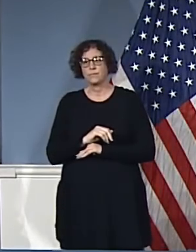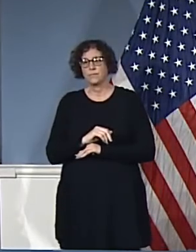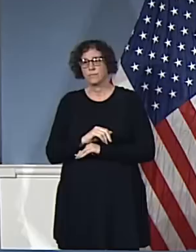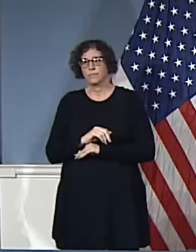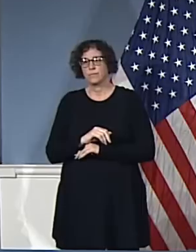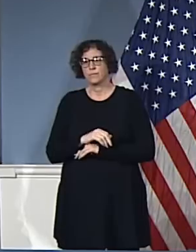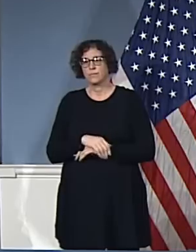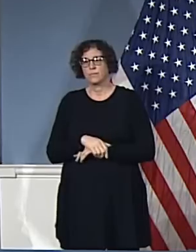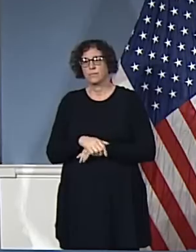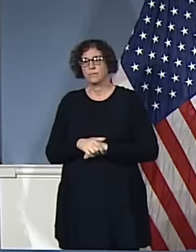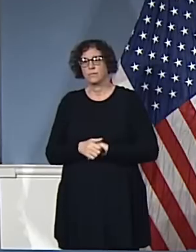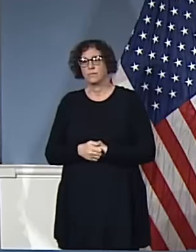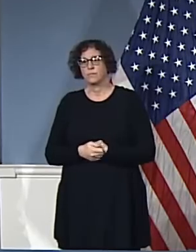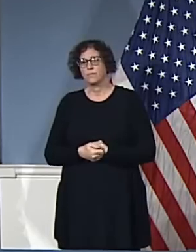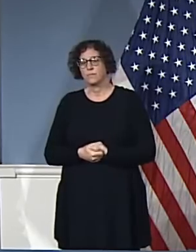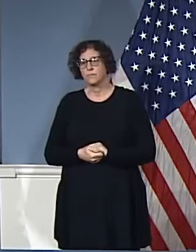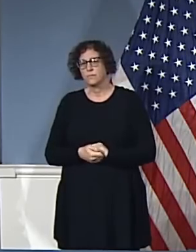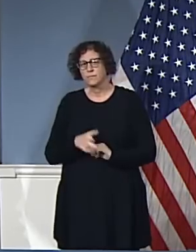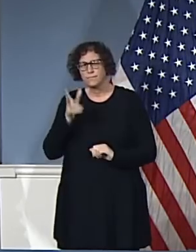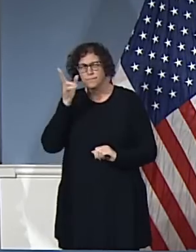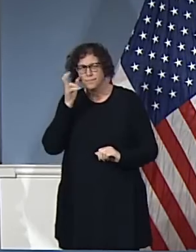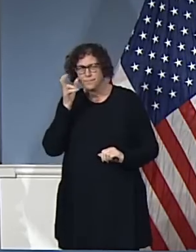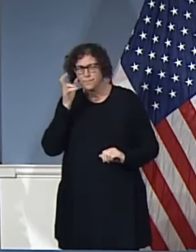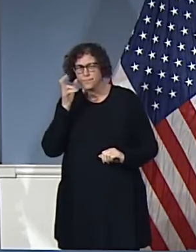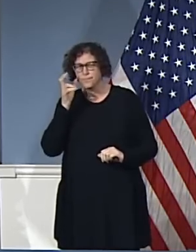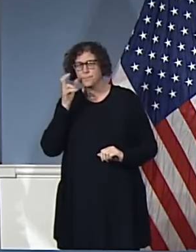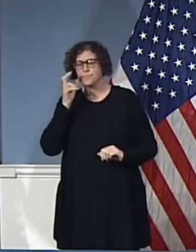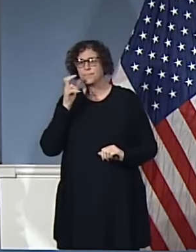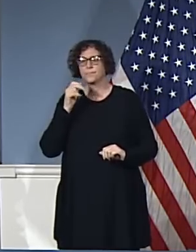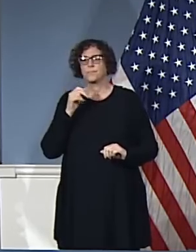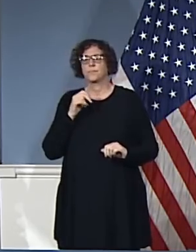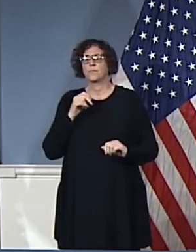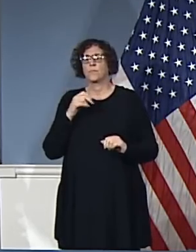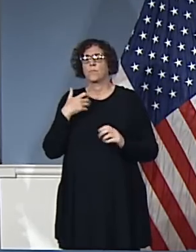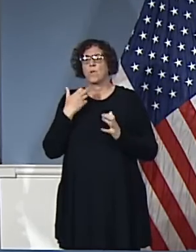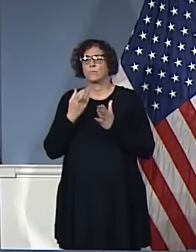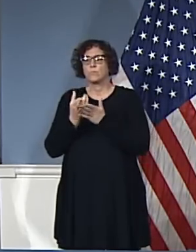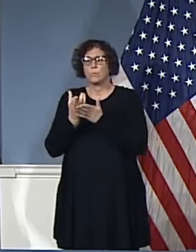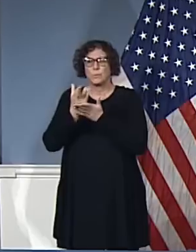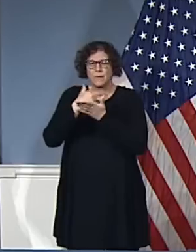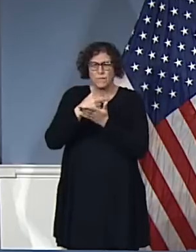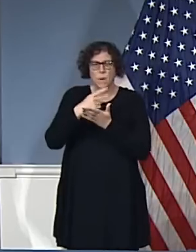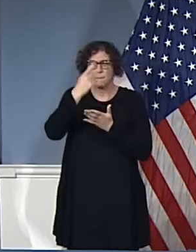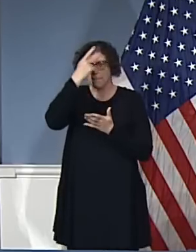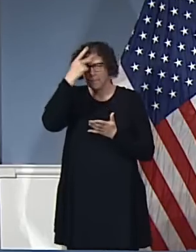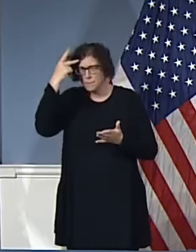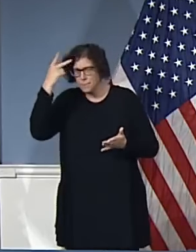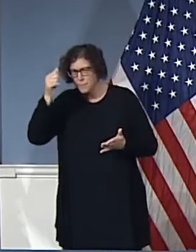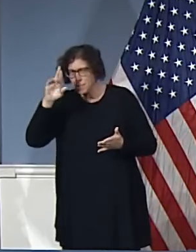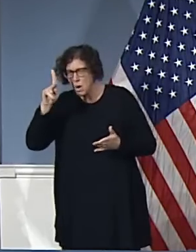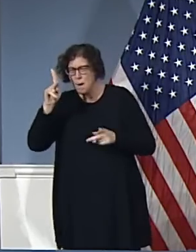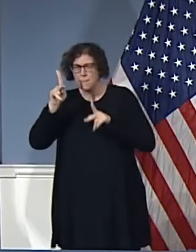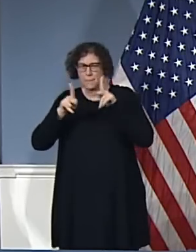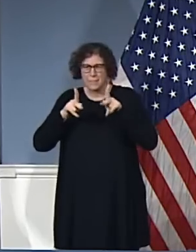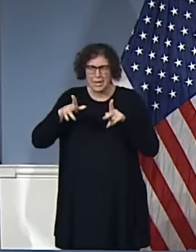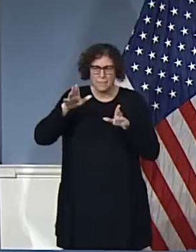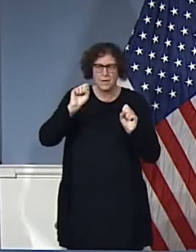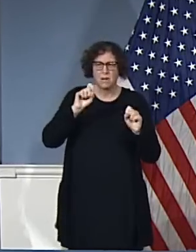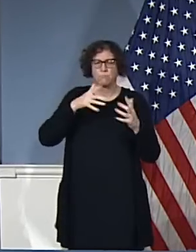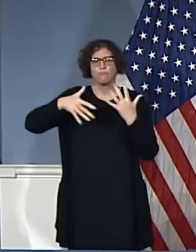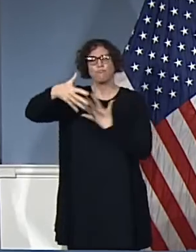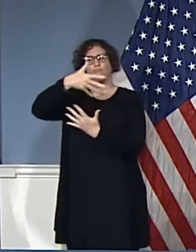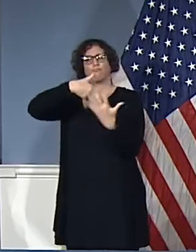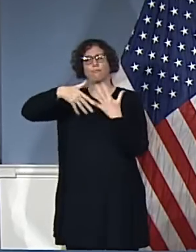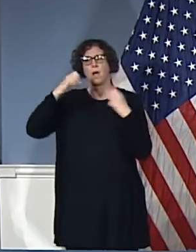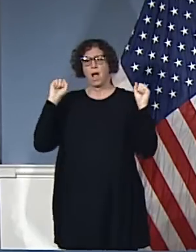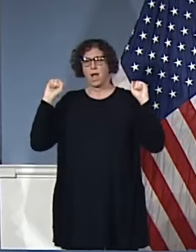So just wanted to circle back on the issue of parks and people going outdoors to get their exercise. And just